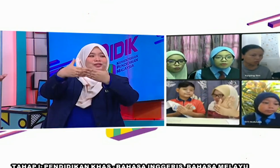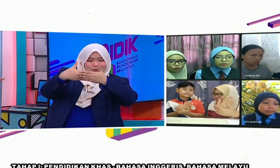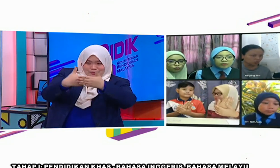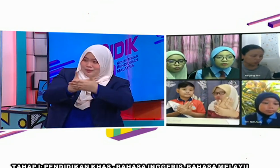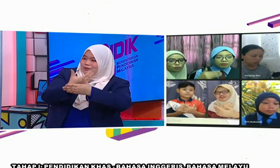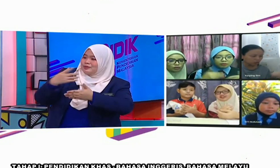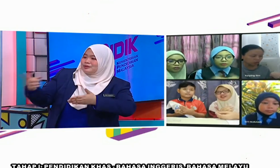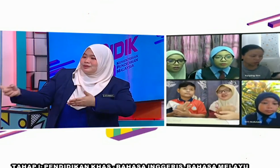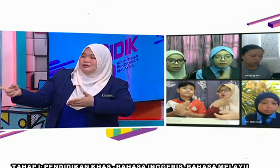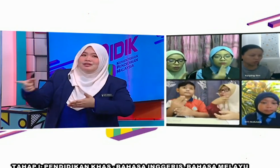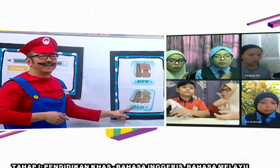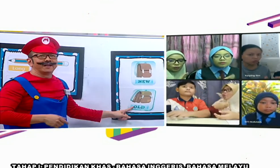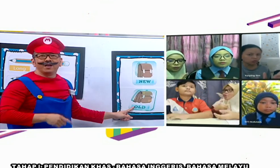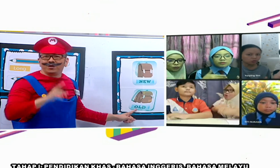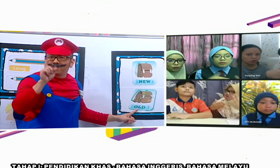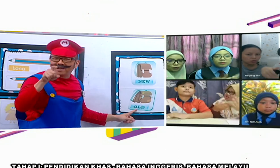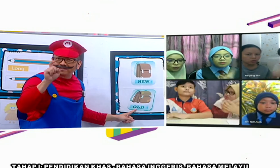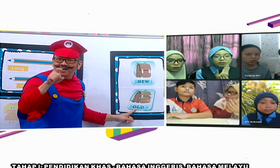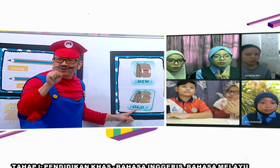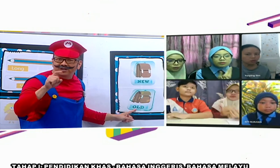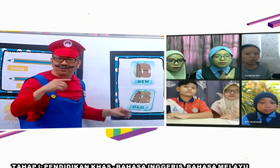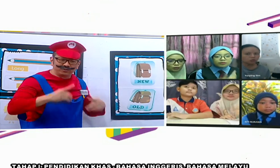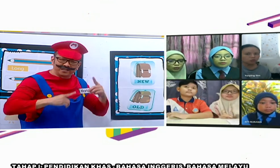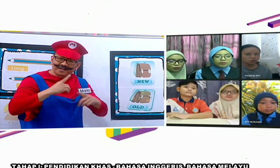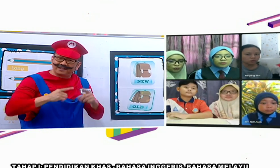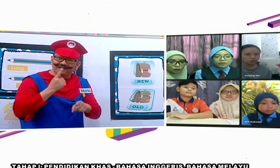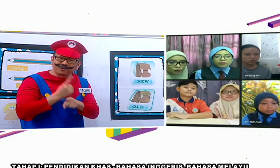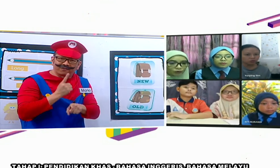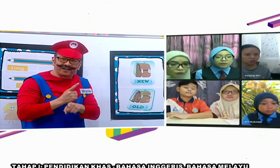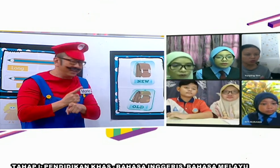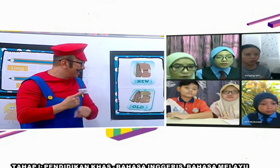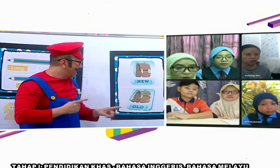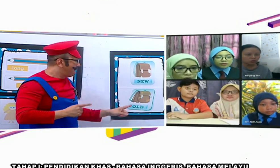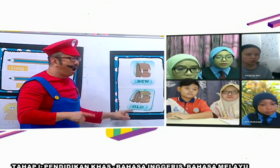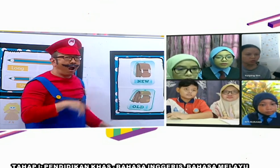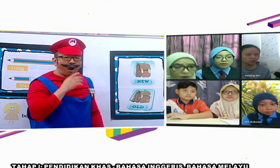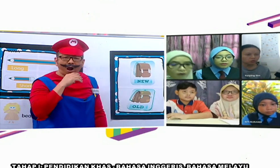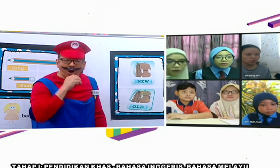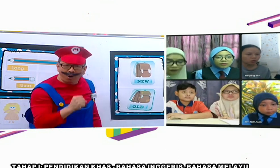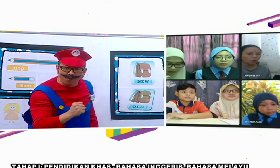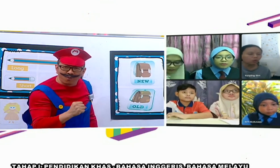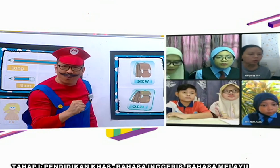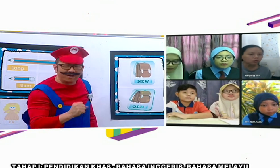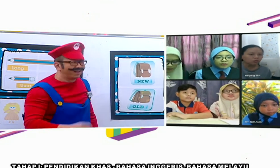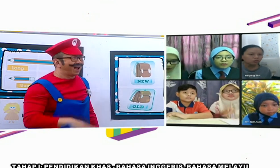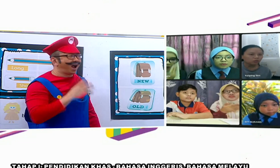new. New. This one, you must make sure you do the signing correctly.